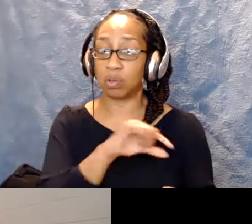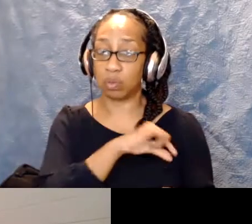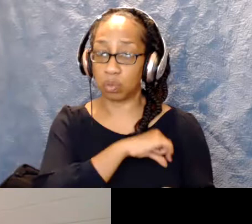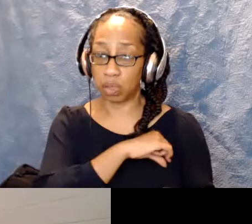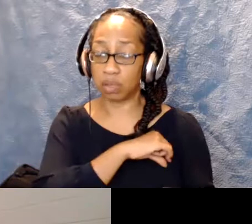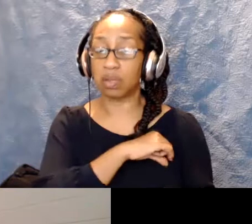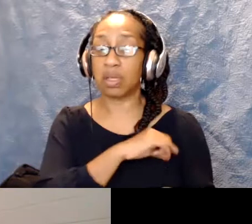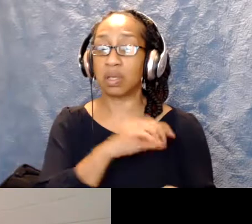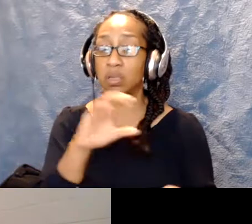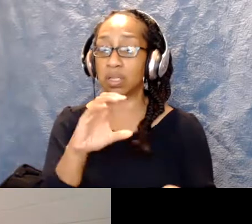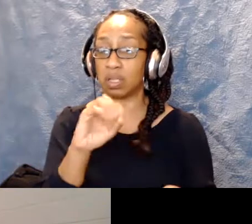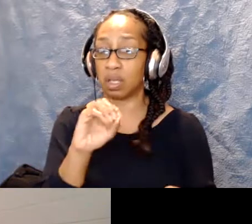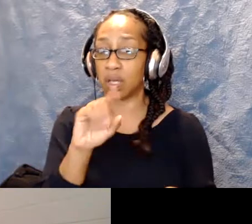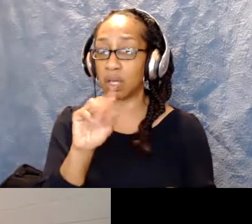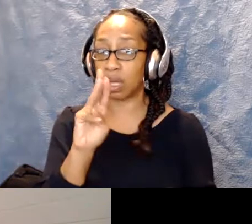held in Columbus.